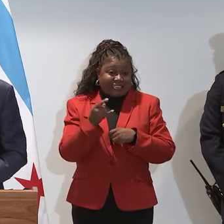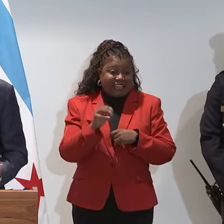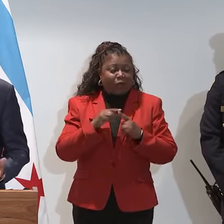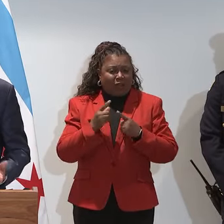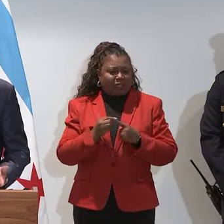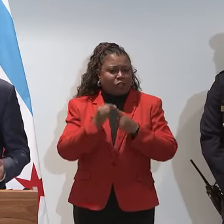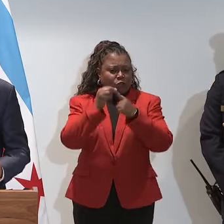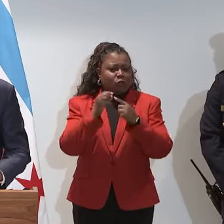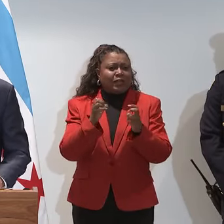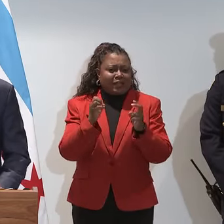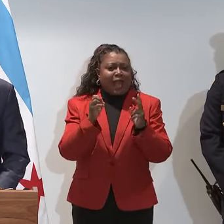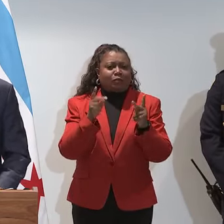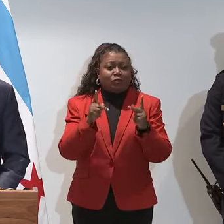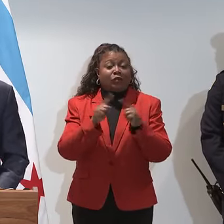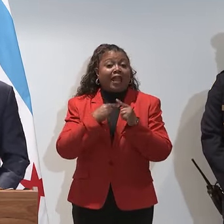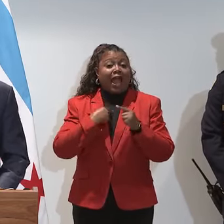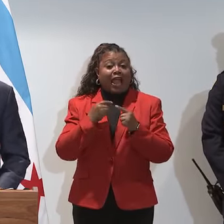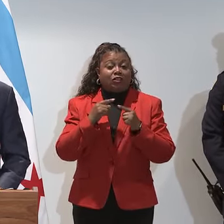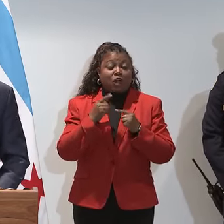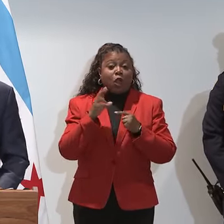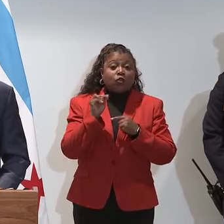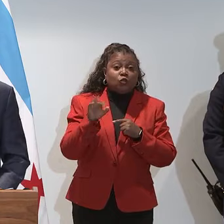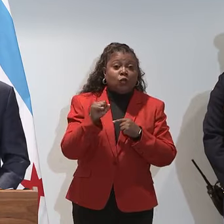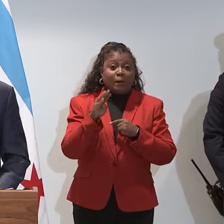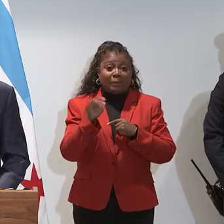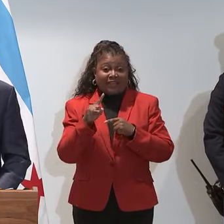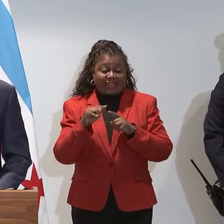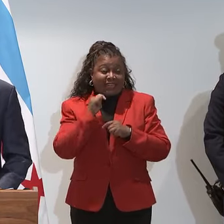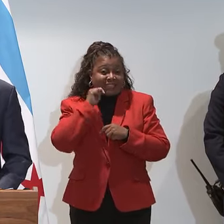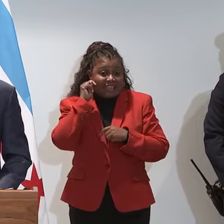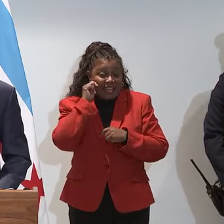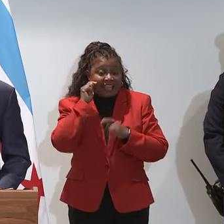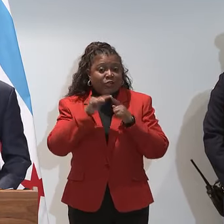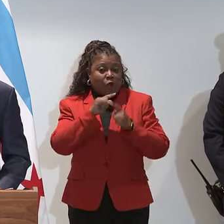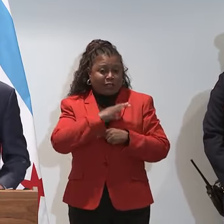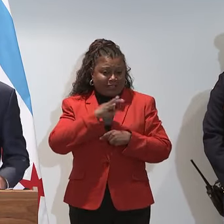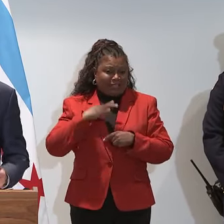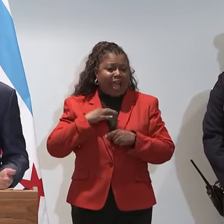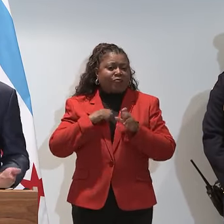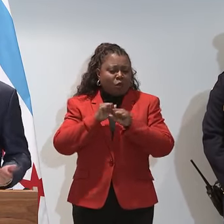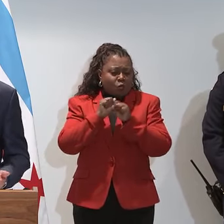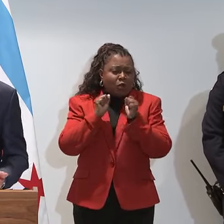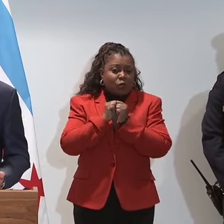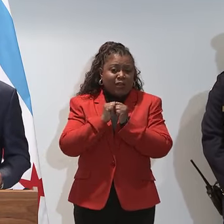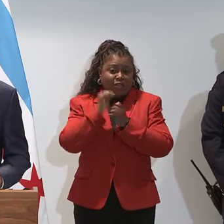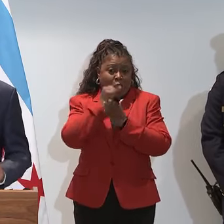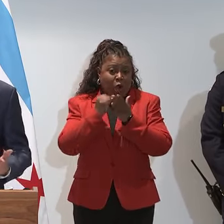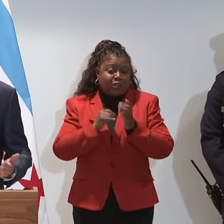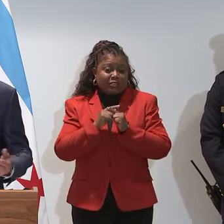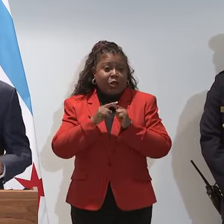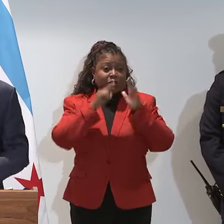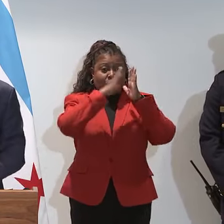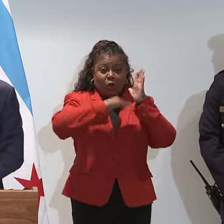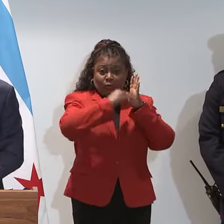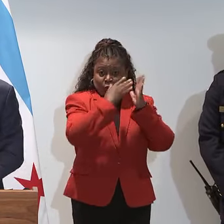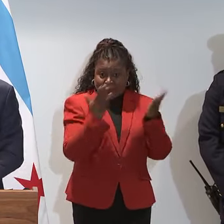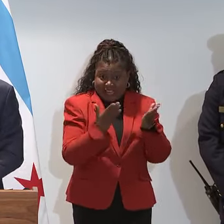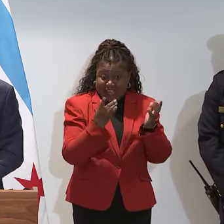a unique opportunity as our U-Media teens and our staff are going to be working with artists on a mural